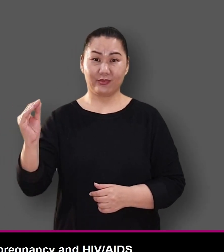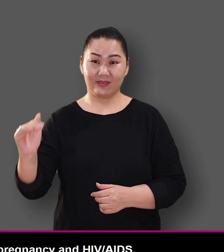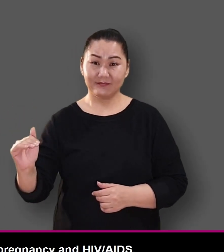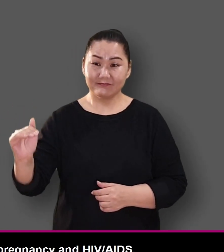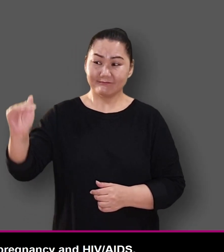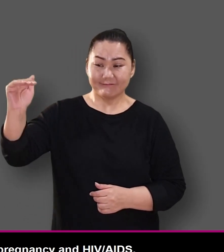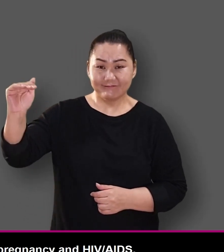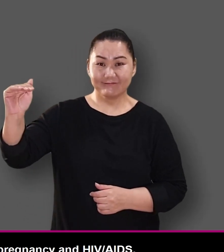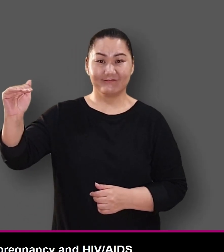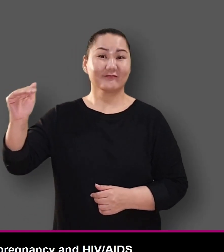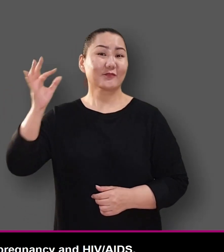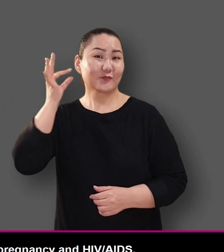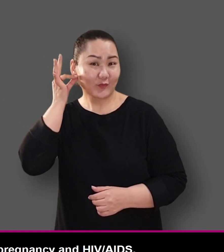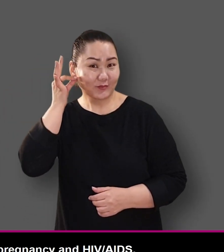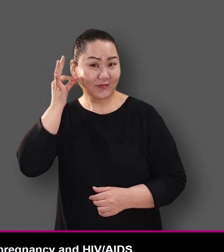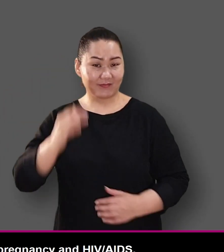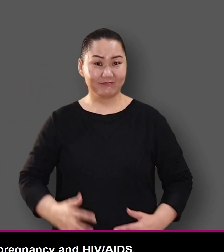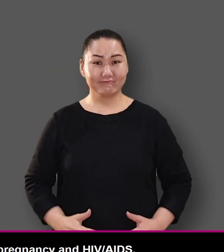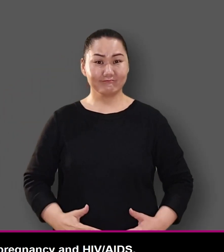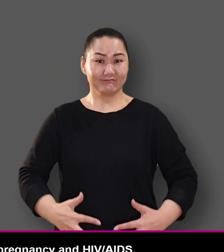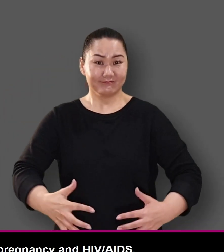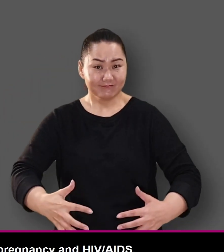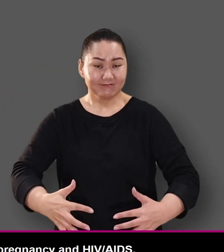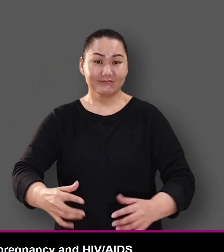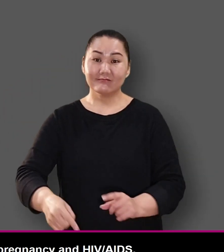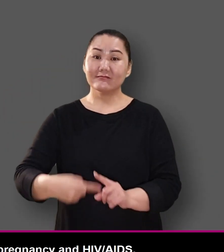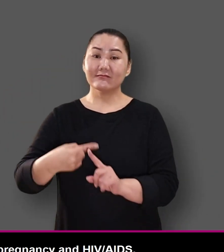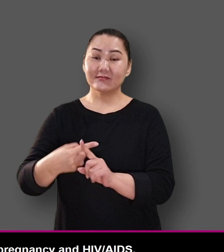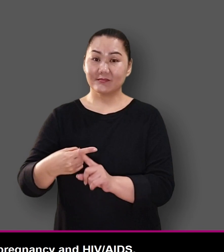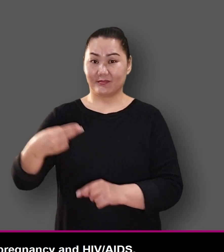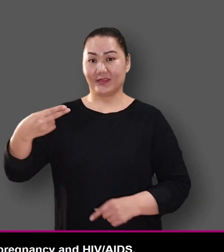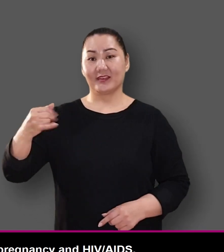regarding teenage pregnancy and HIV/AIDS.